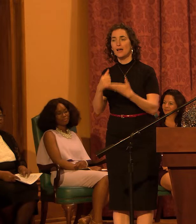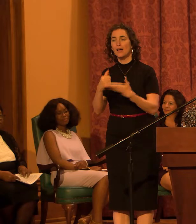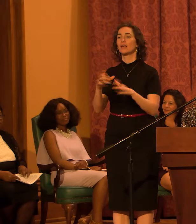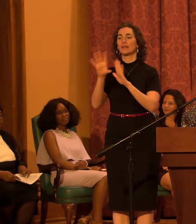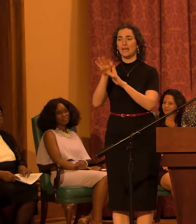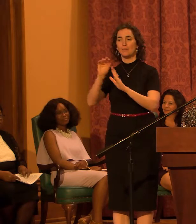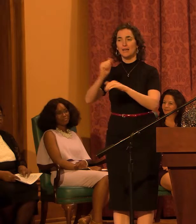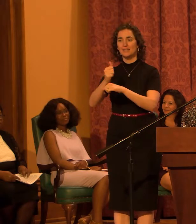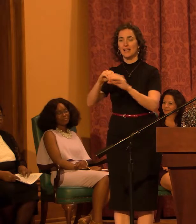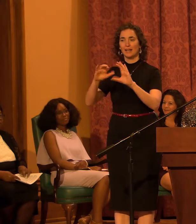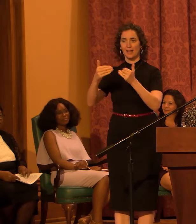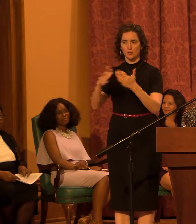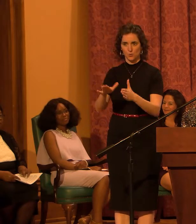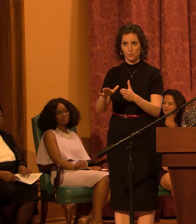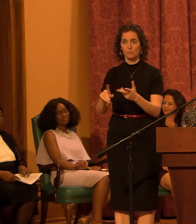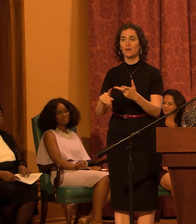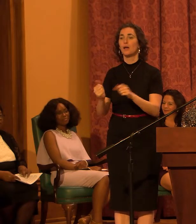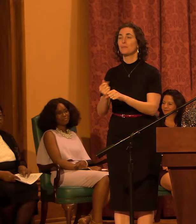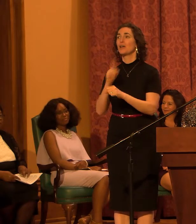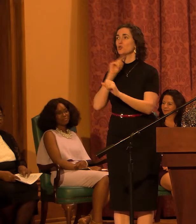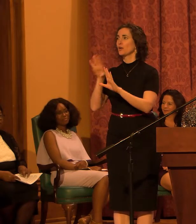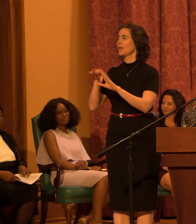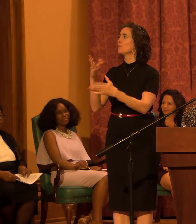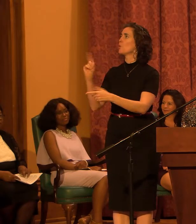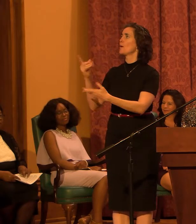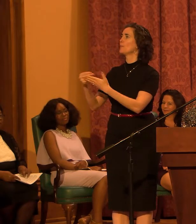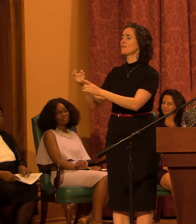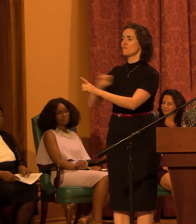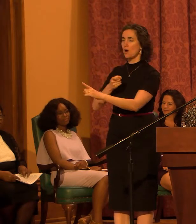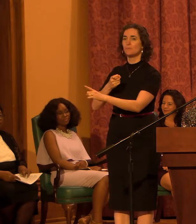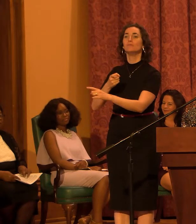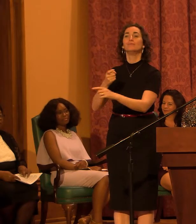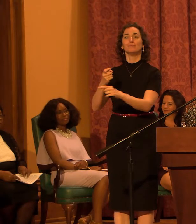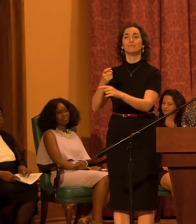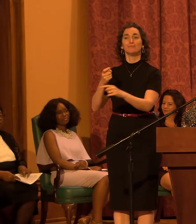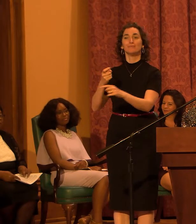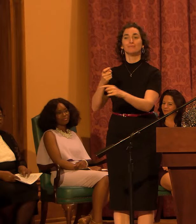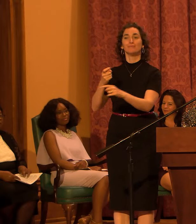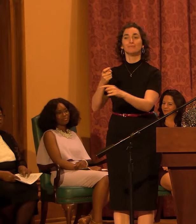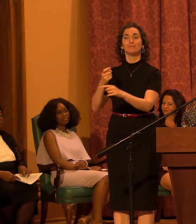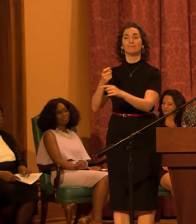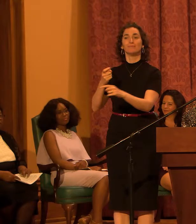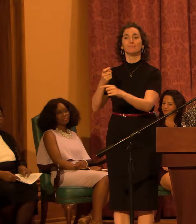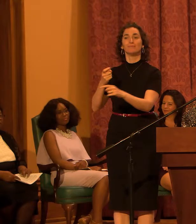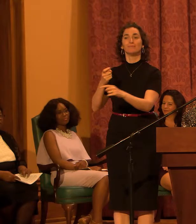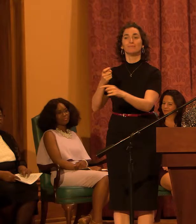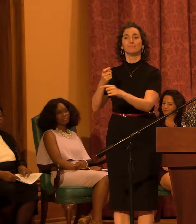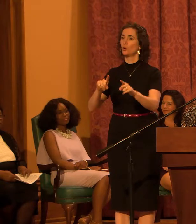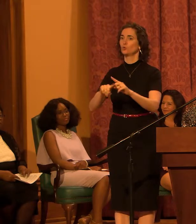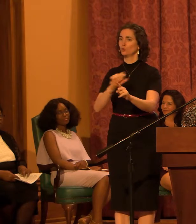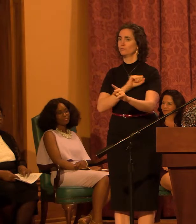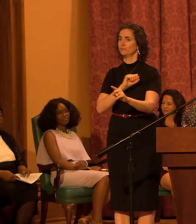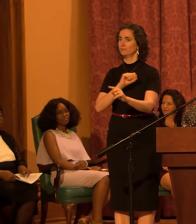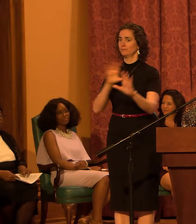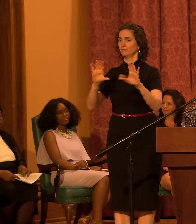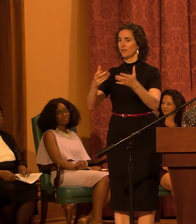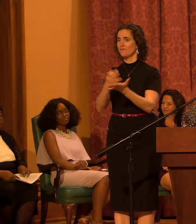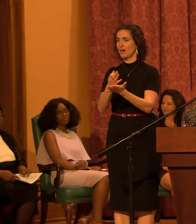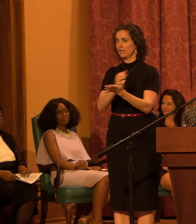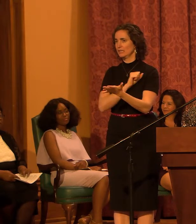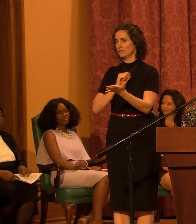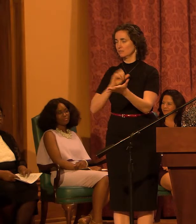classroom and to help secure the funding for those cameras through Senate Finance. That was a fun one. She realized when she went down